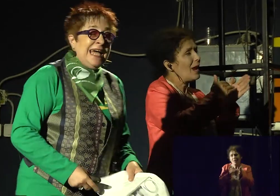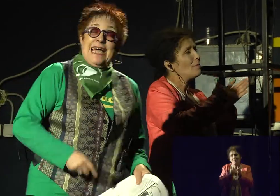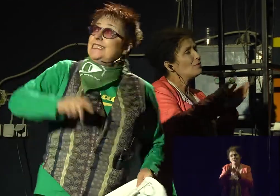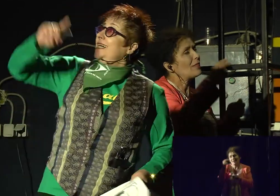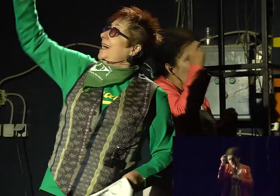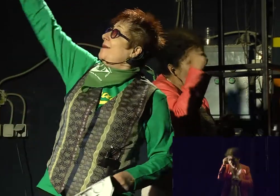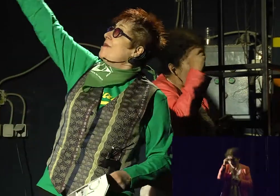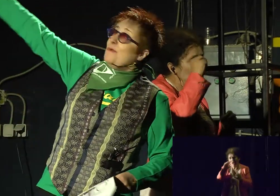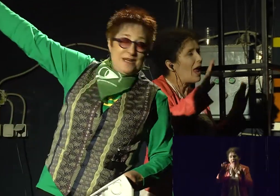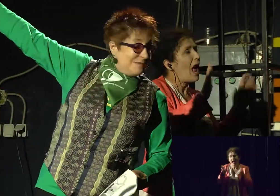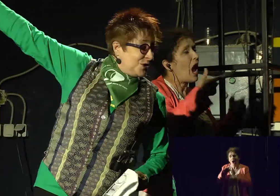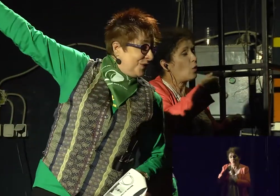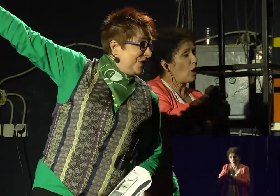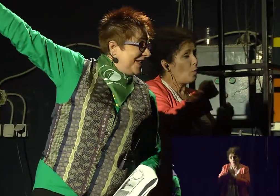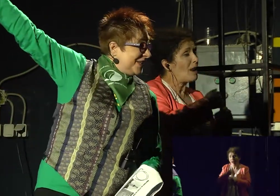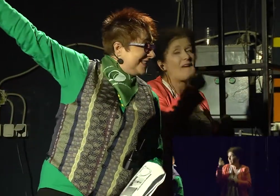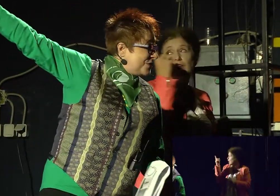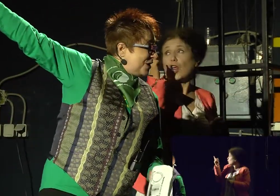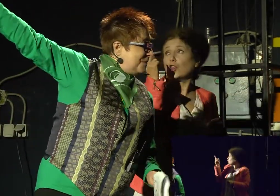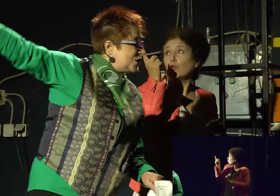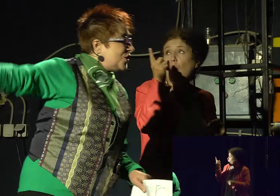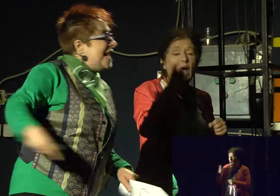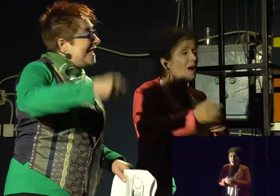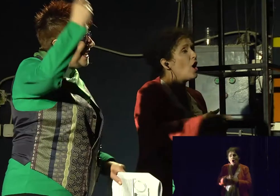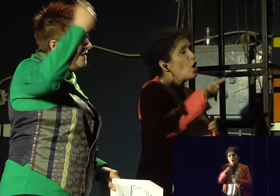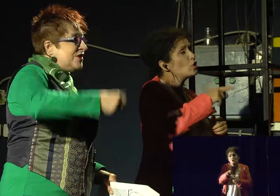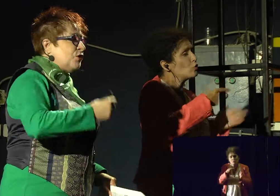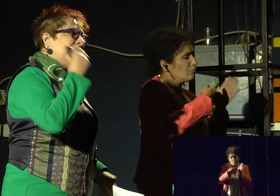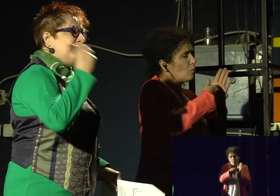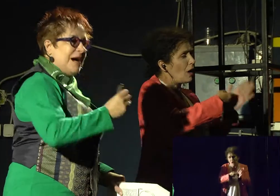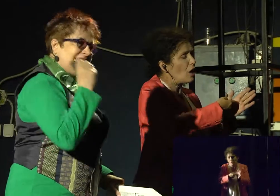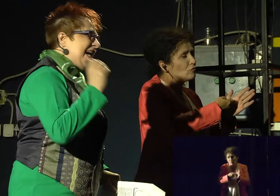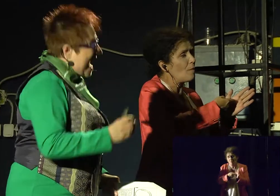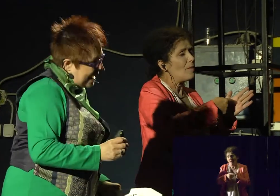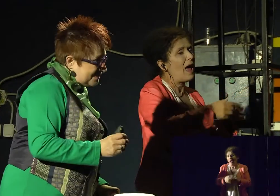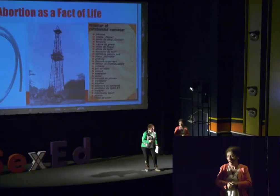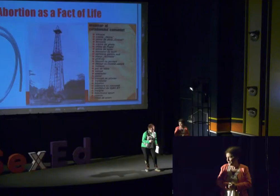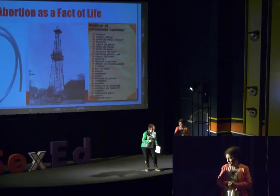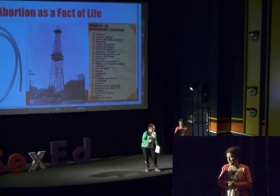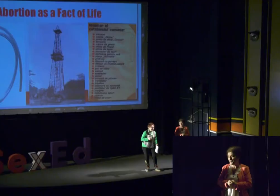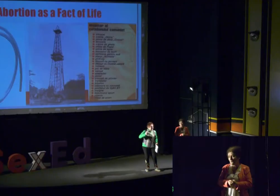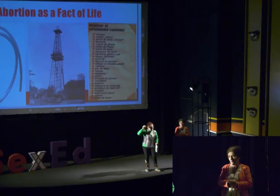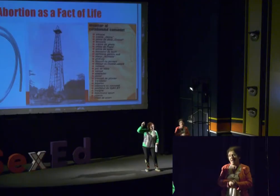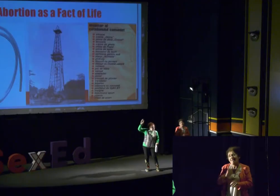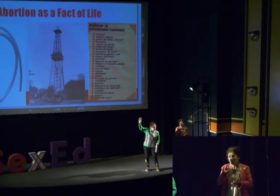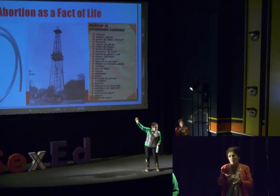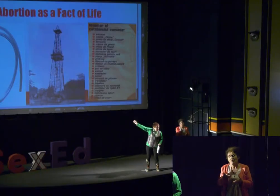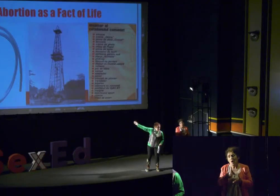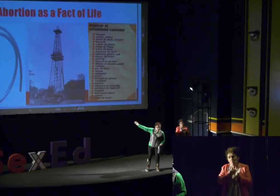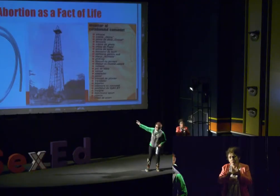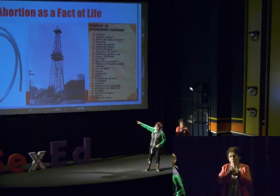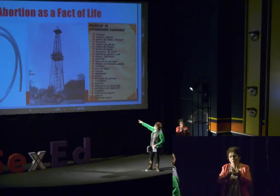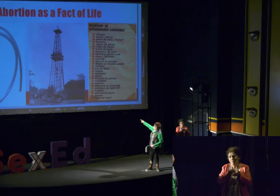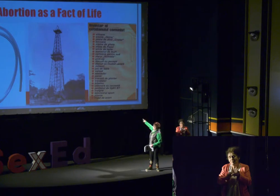that. And what I'm showing you here in the third picture is an inventory of must-haves during